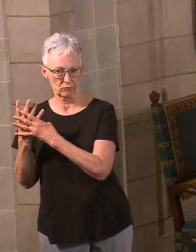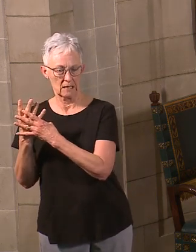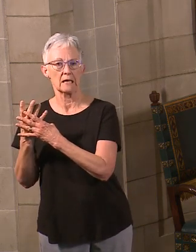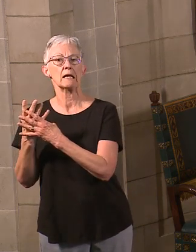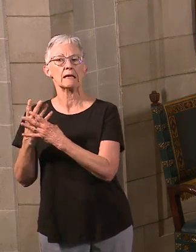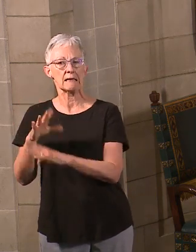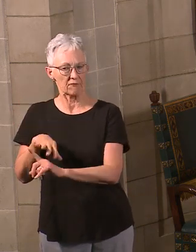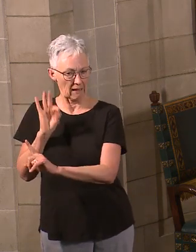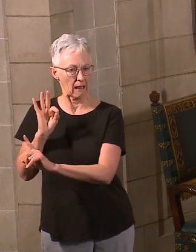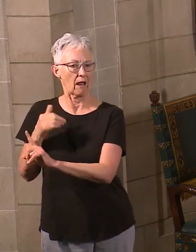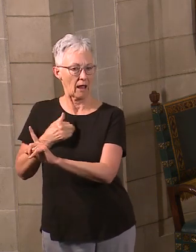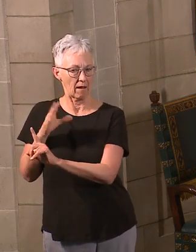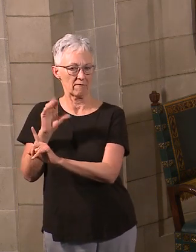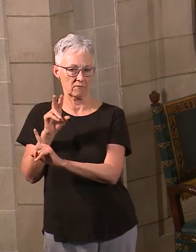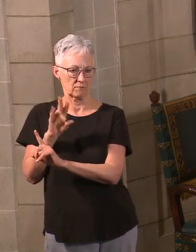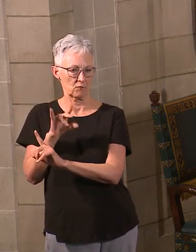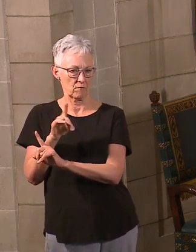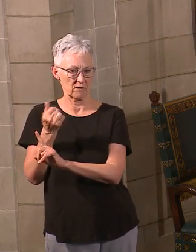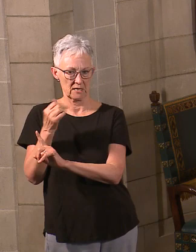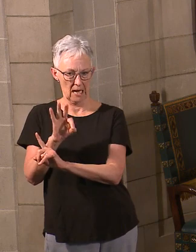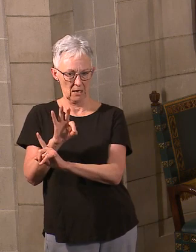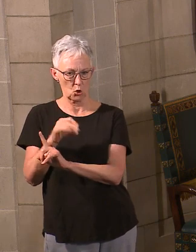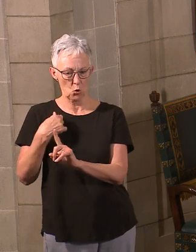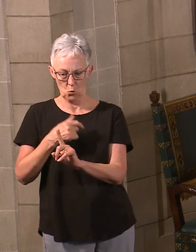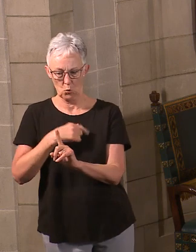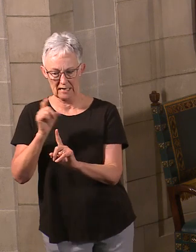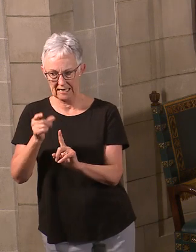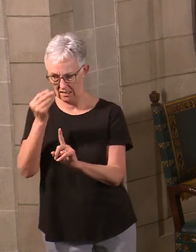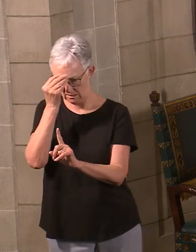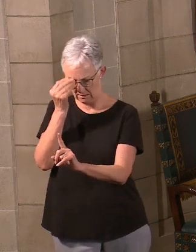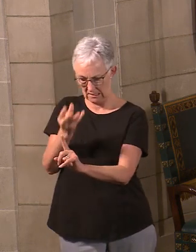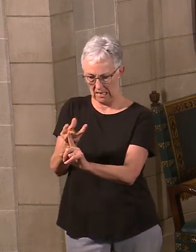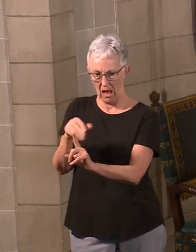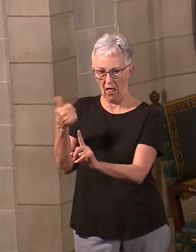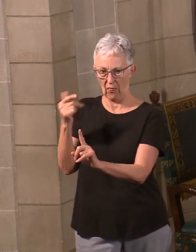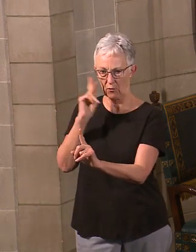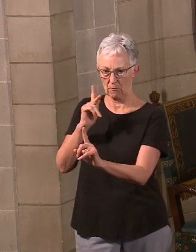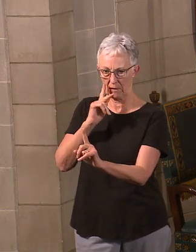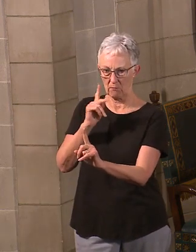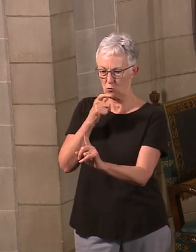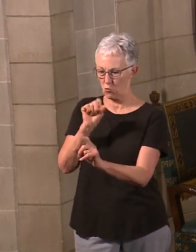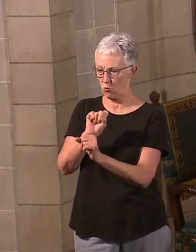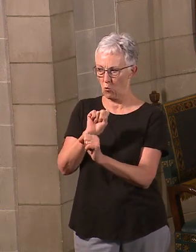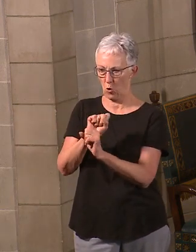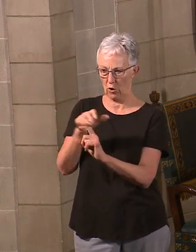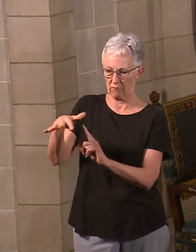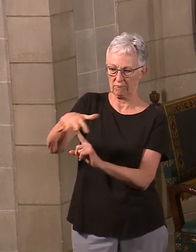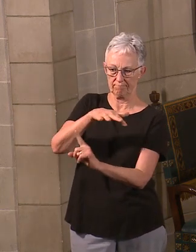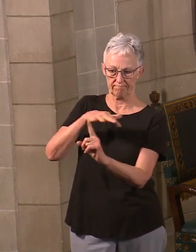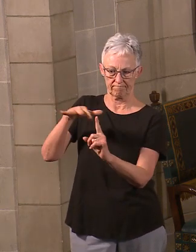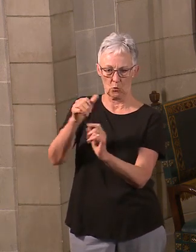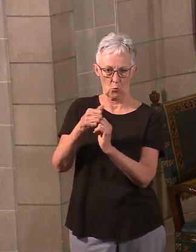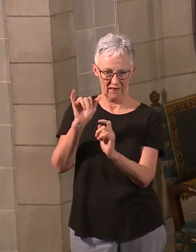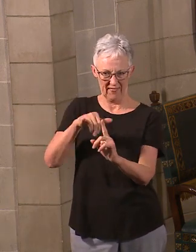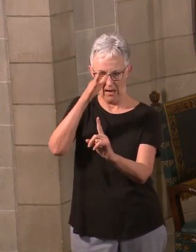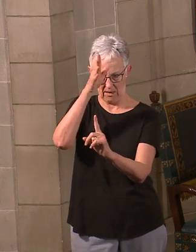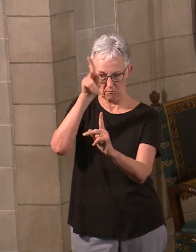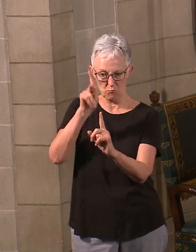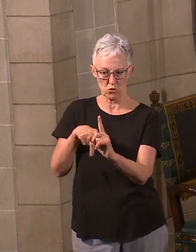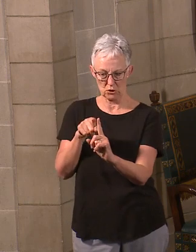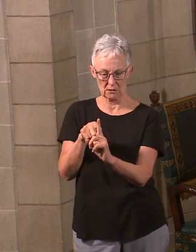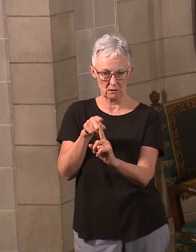other people know who may have been exposed, right, so we can monitor their health, and then also seek more applications